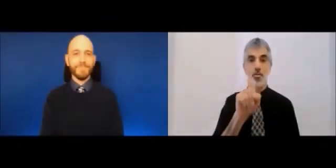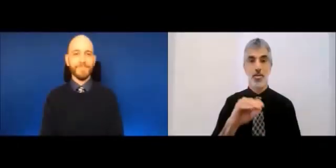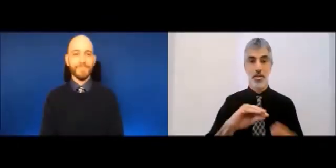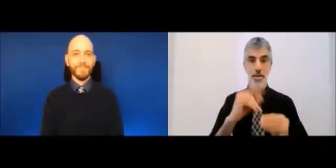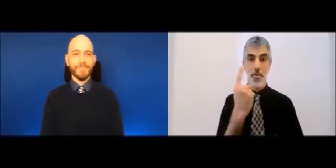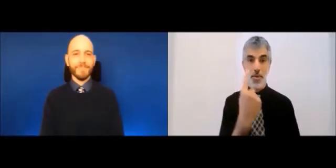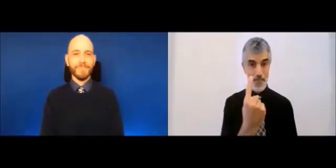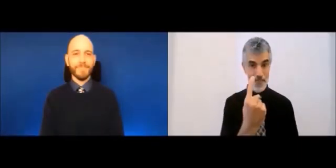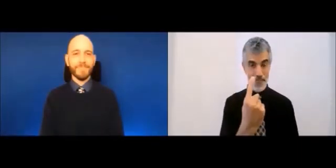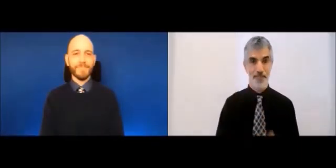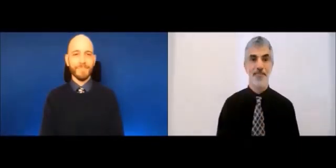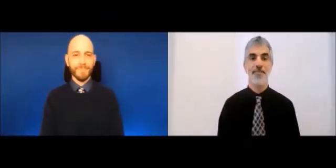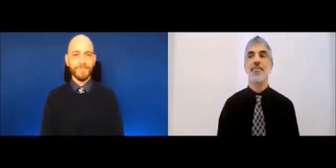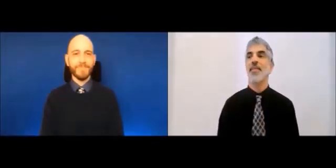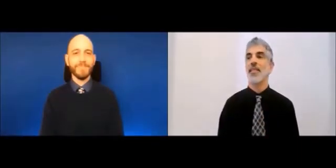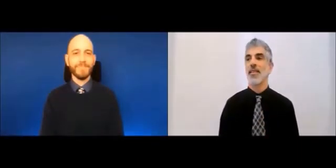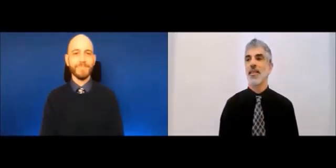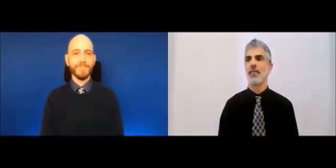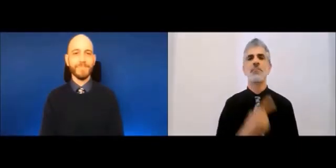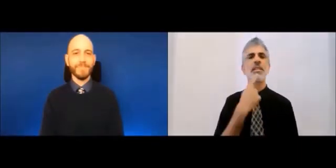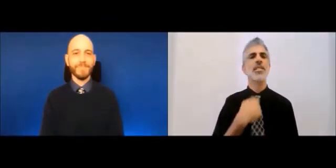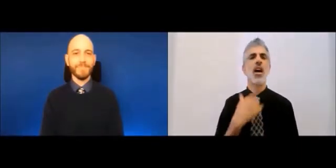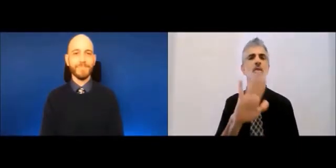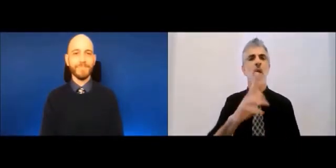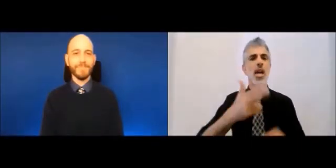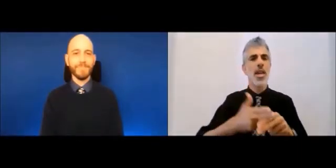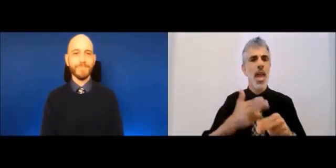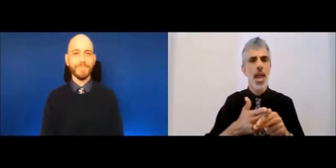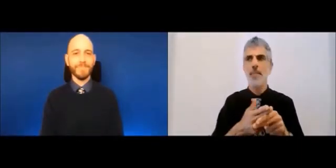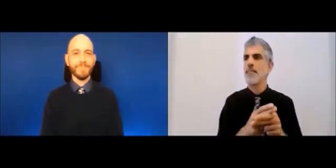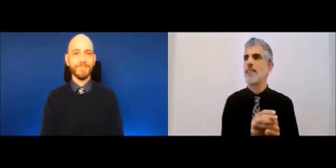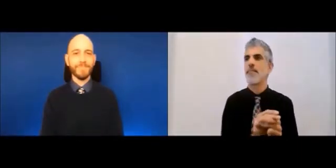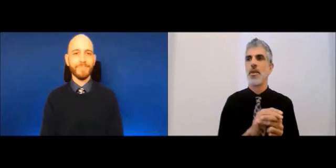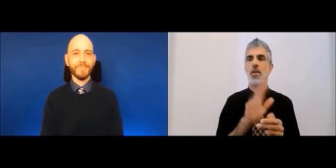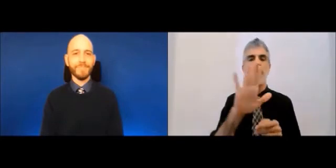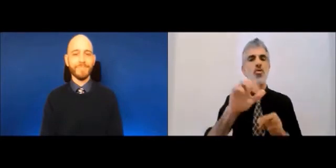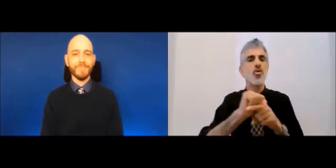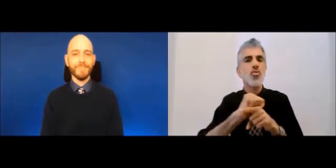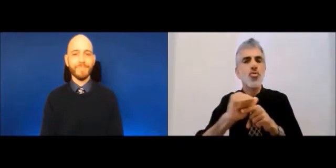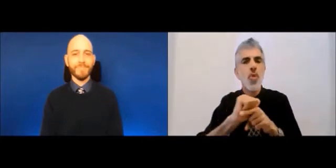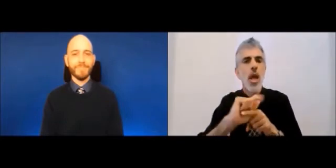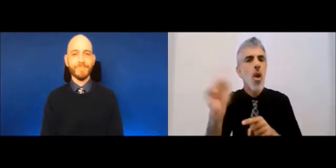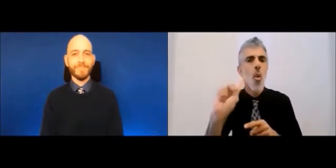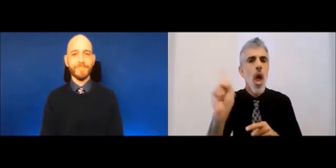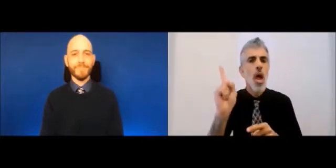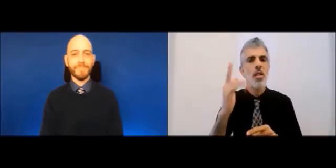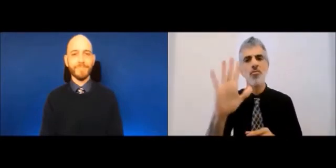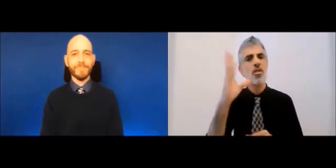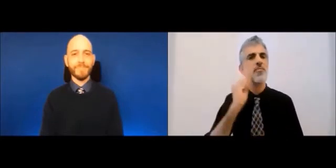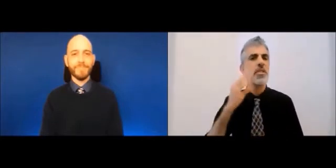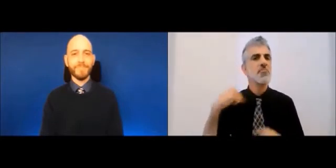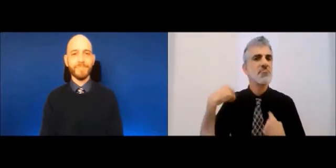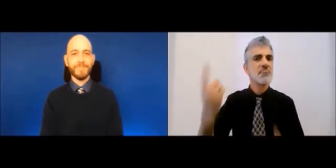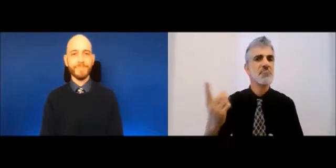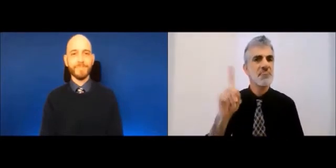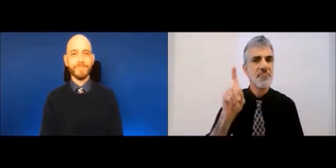Question number 1. Tell us a little about yourself, such as your name, where you received your training, and your